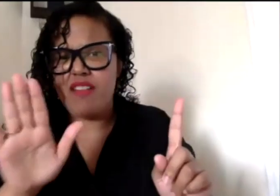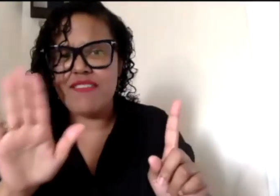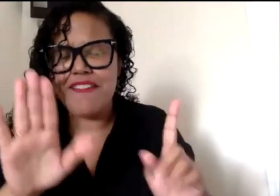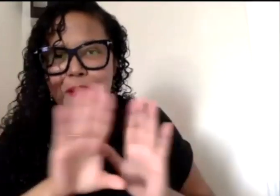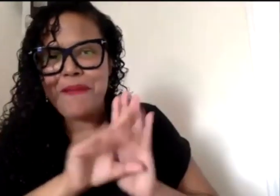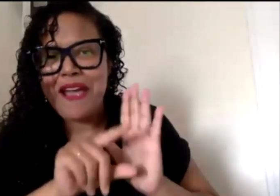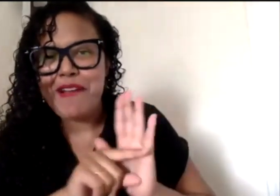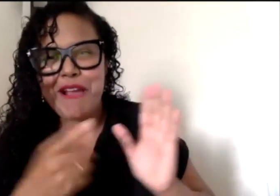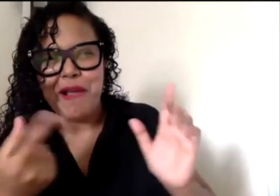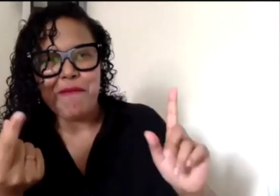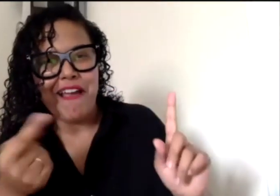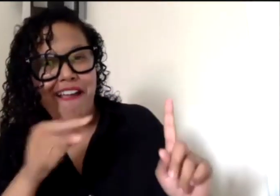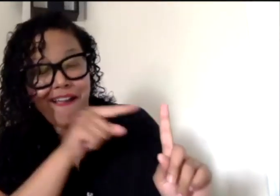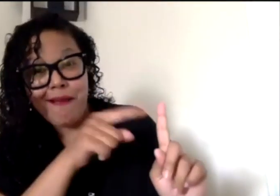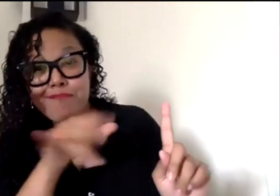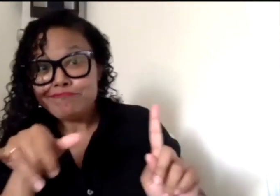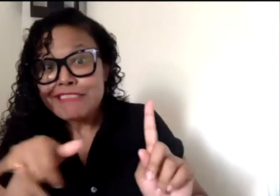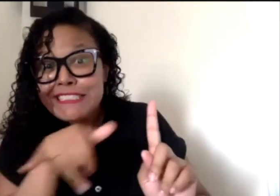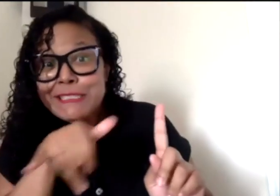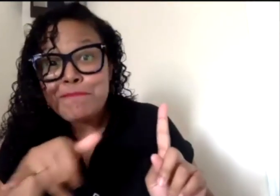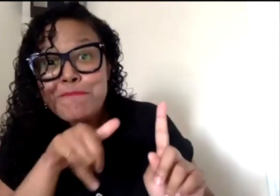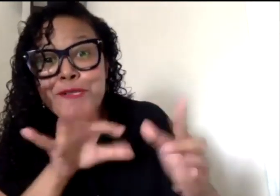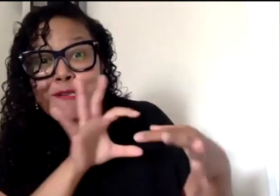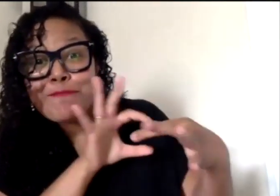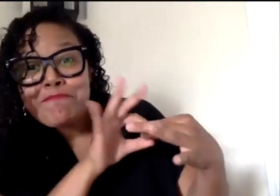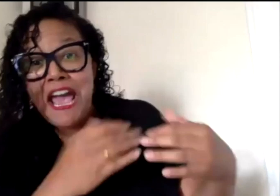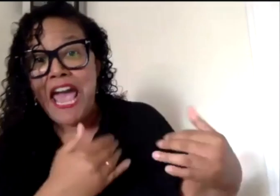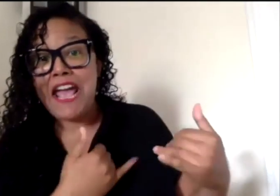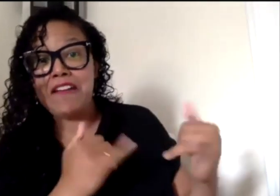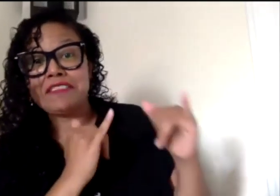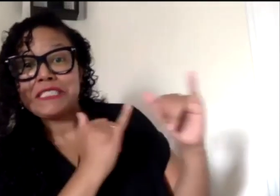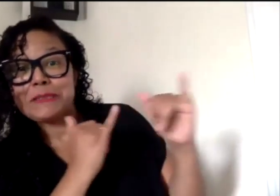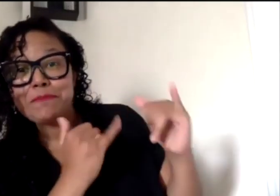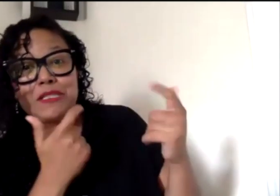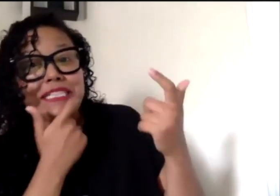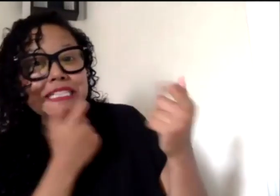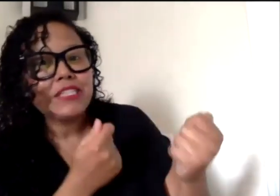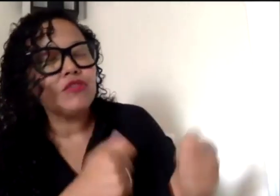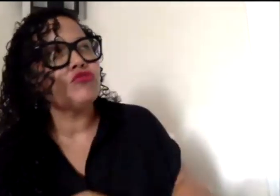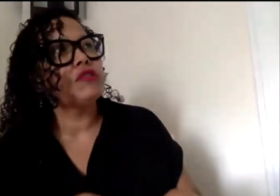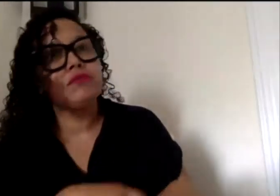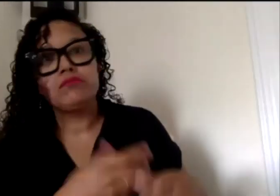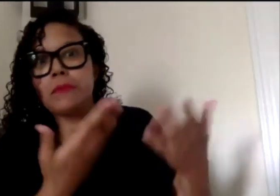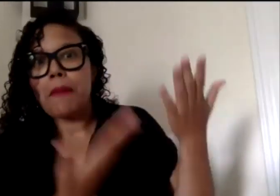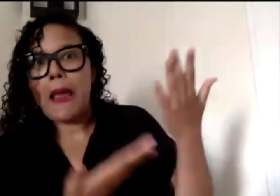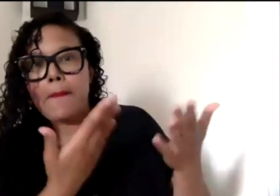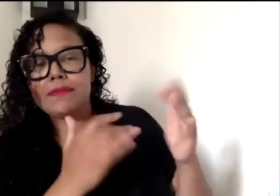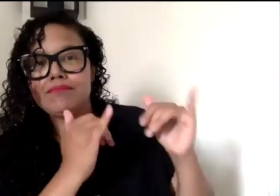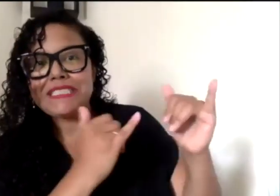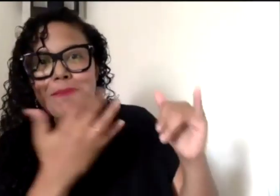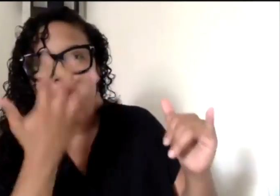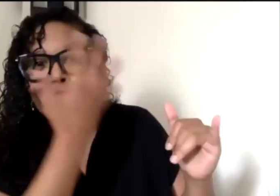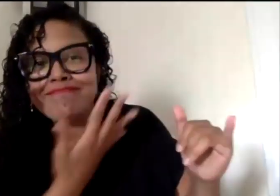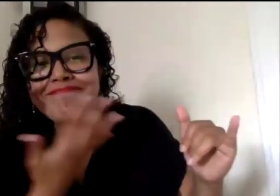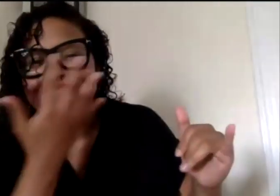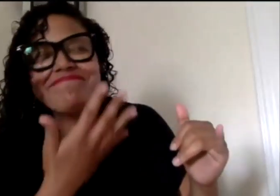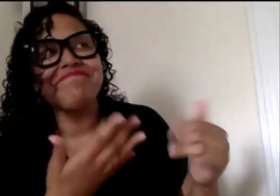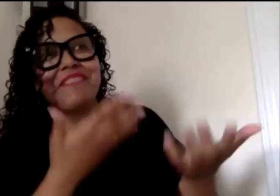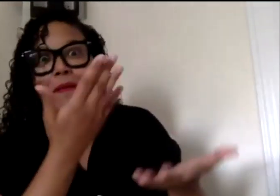were those people? What were their backgrounds? Were they similar to yours? Did they have similar interests? Maybe